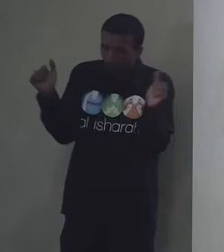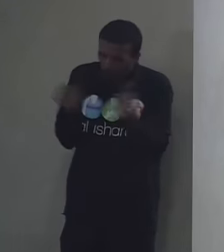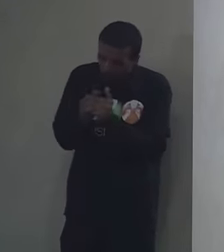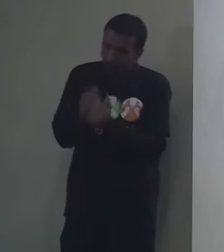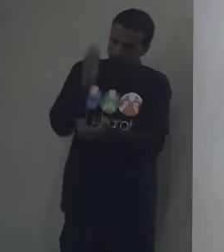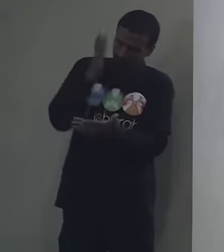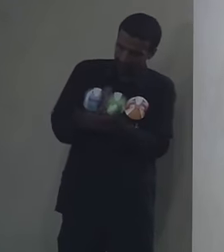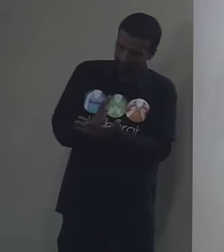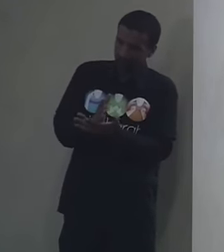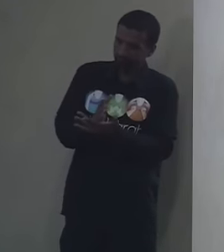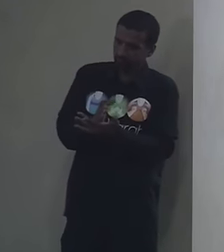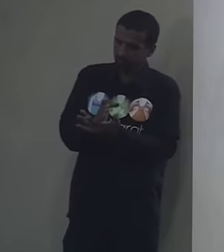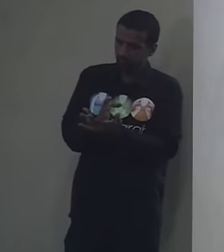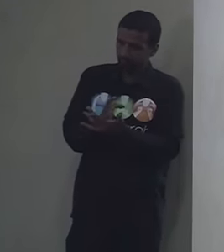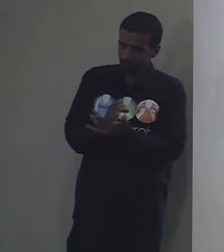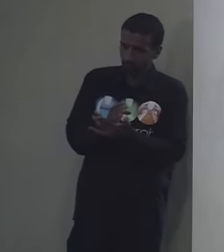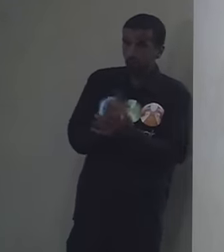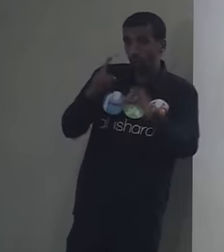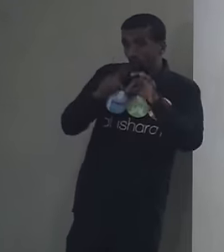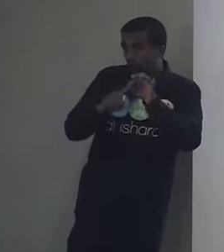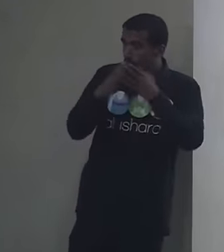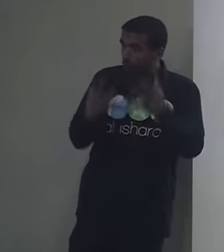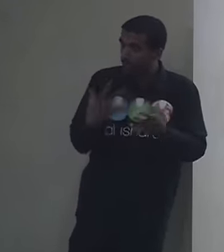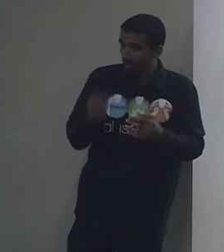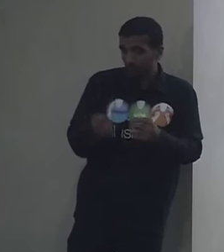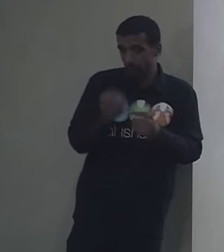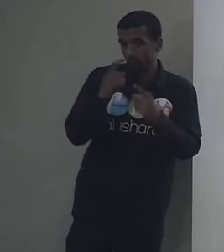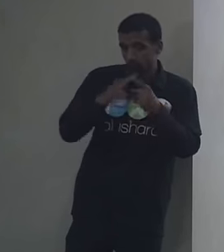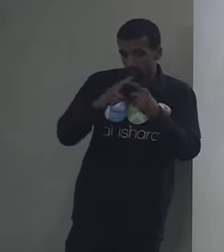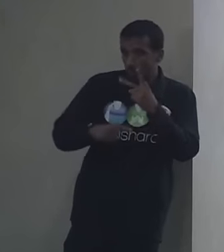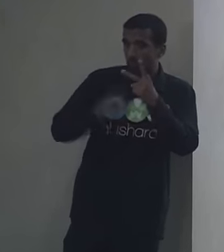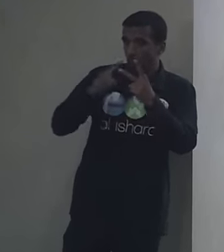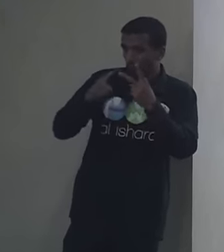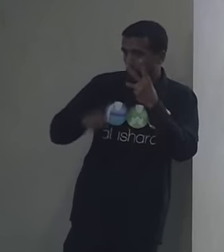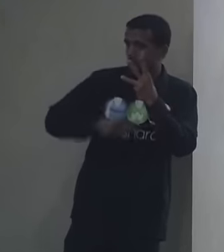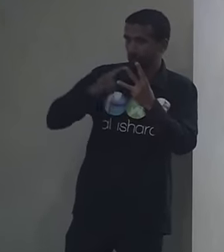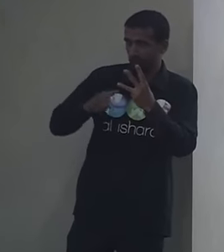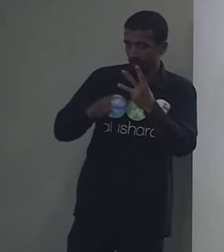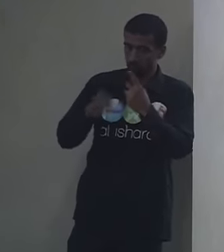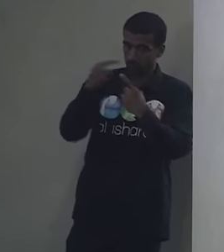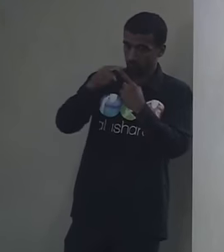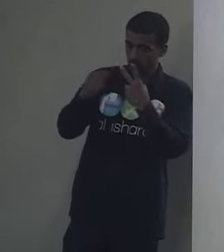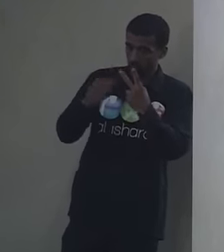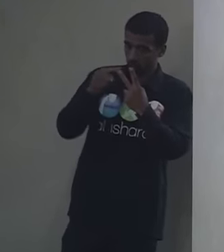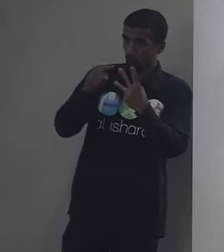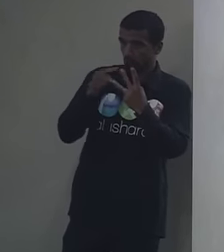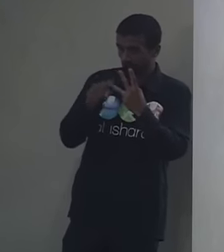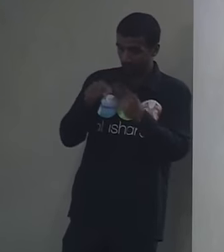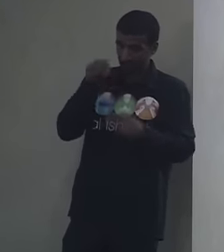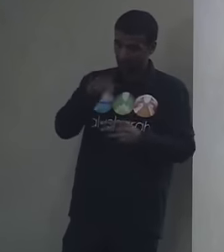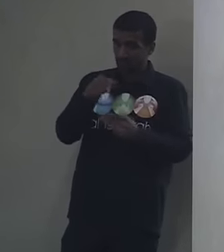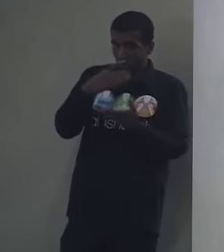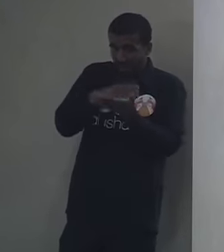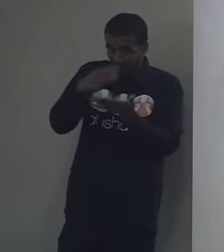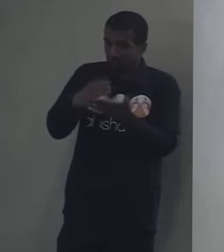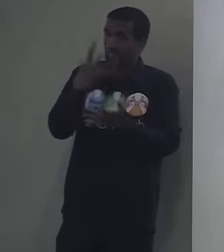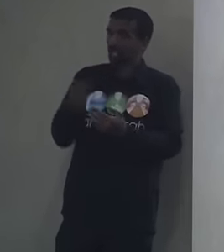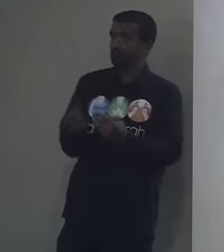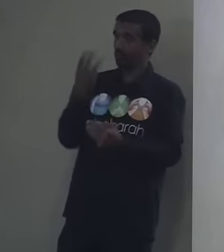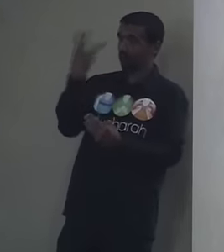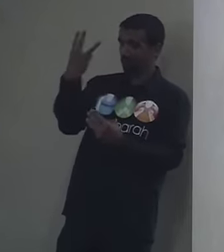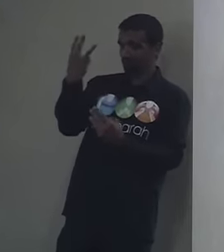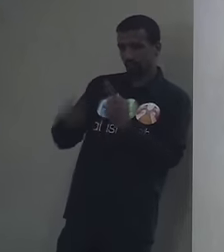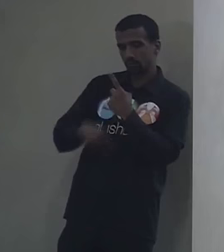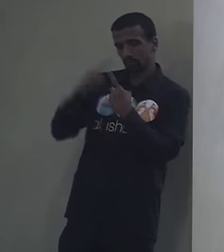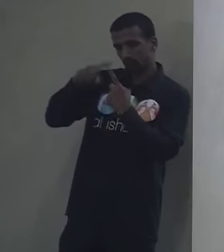al-yaqeen, there's ayn al-yaqeen, there's haqq al-yaqeen. There's three of them. This surah has ilm al-yaqeen and it has ayn al-yaqeen. It's